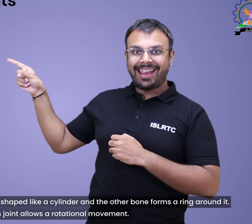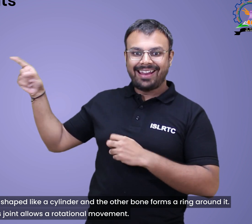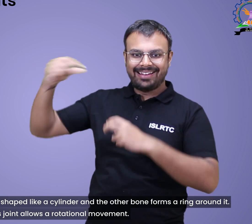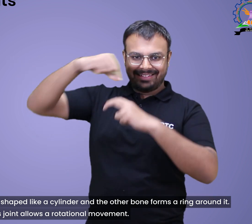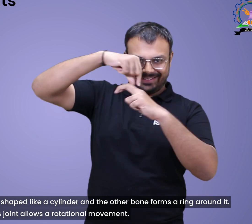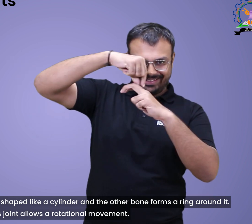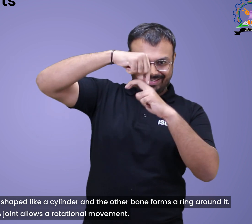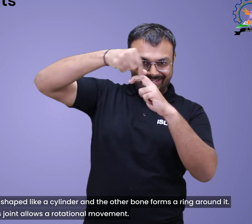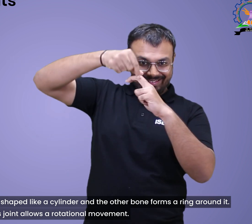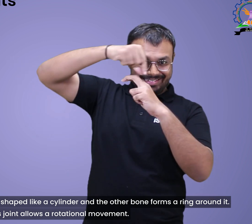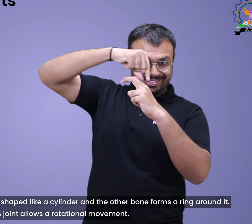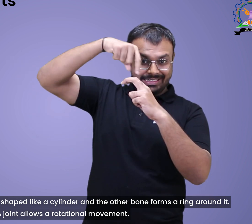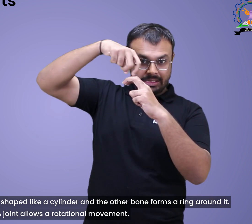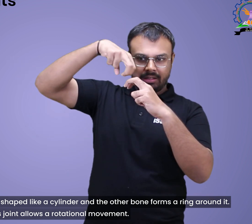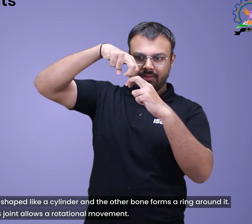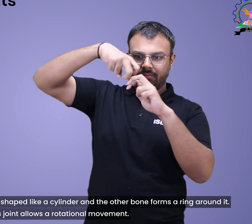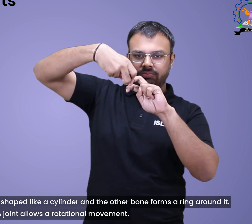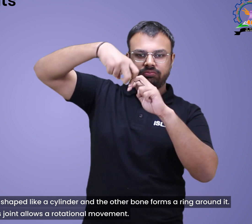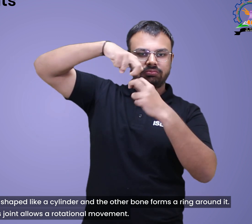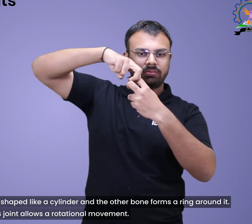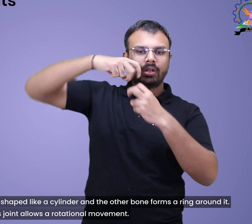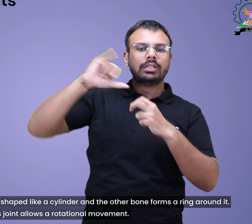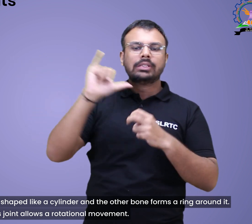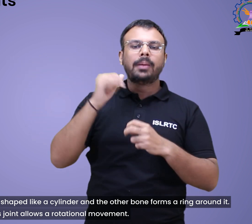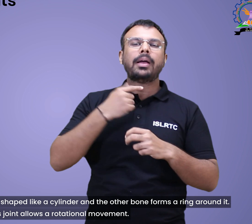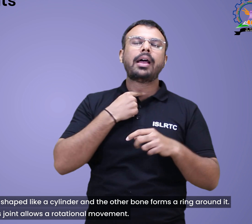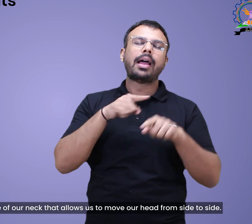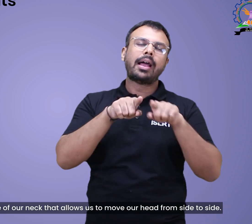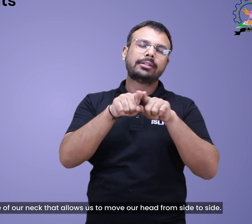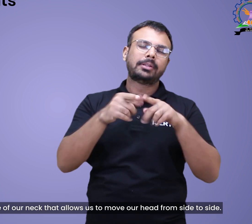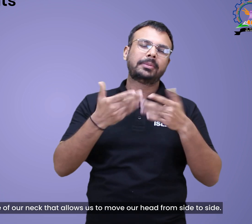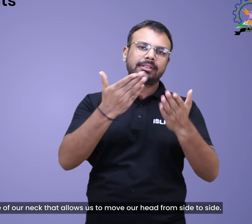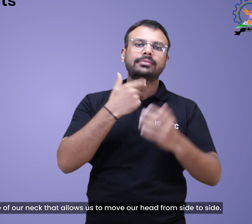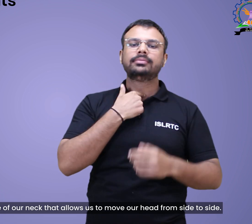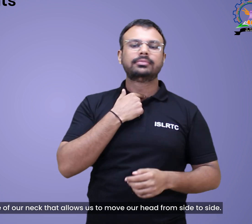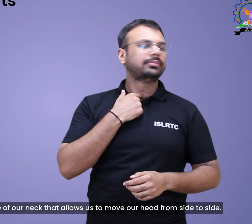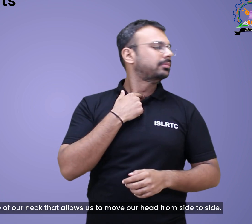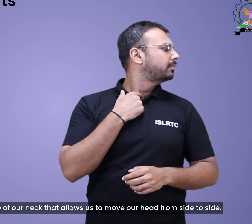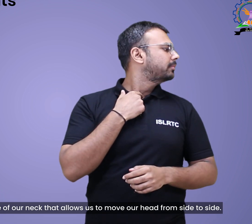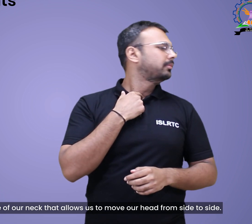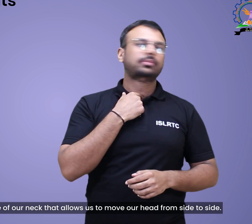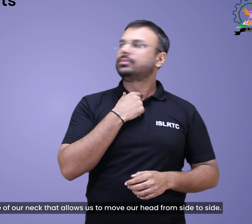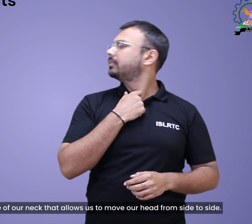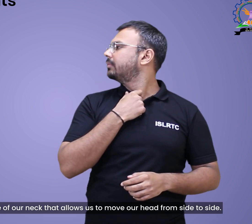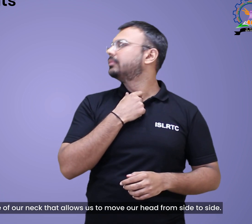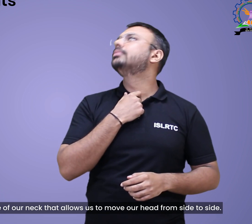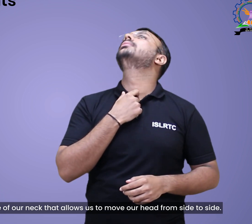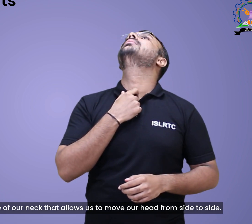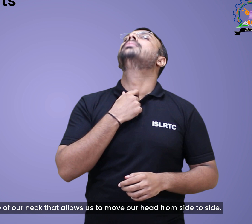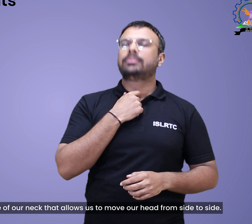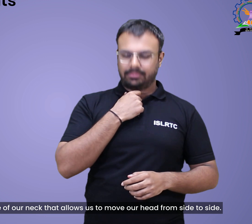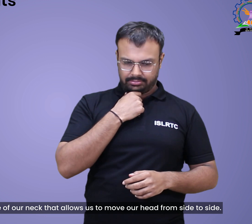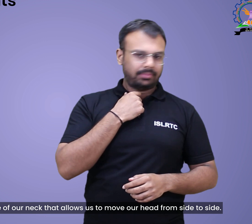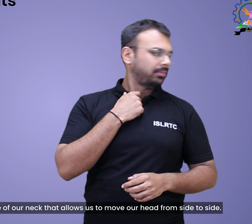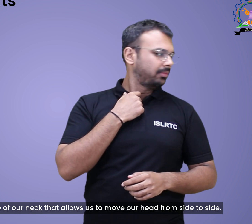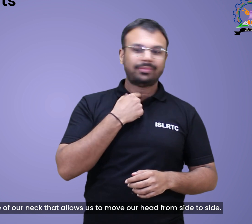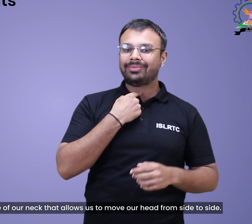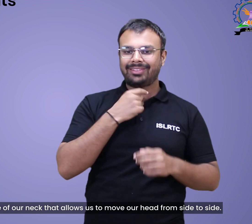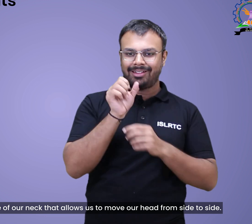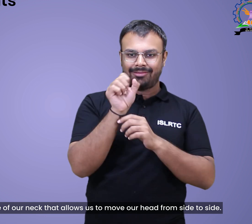This joint allows a rotational movement. Example, the joint at the base of our neck that allows us to